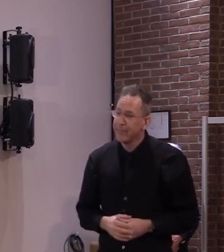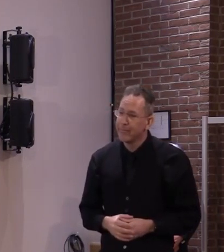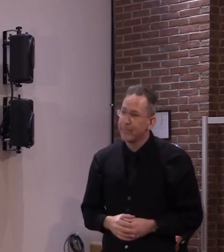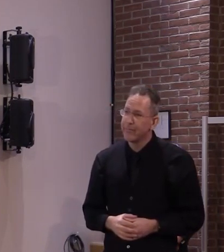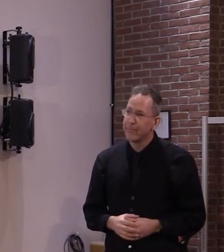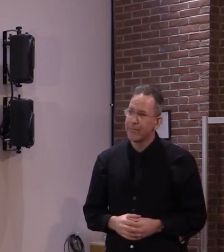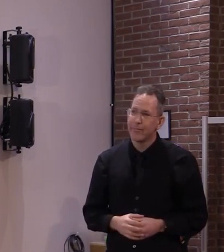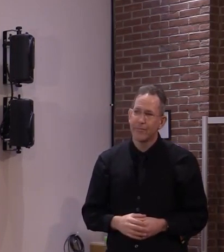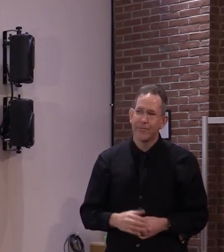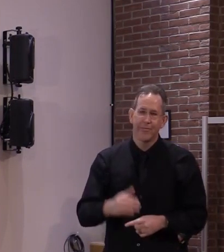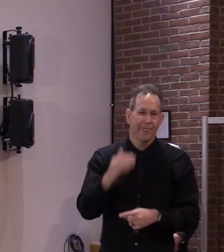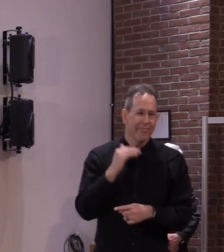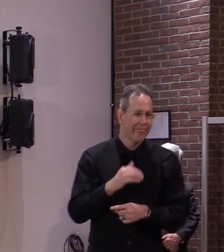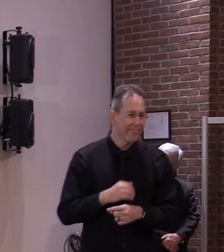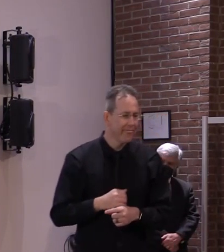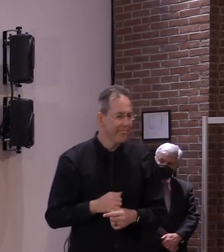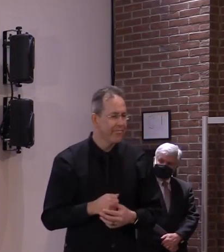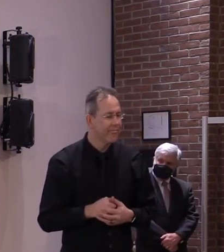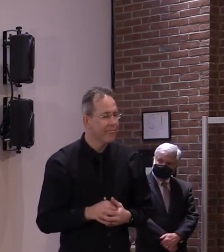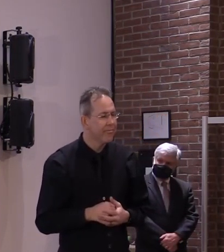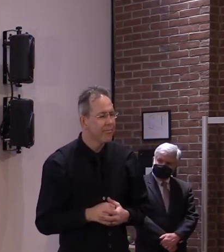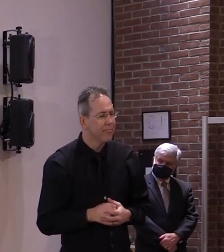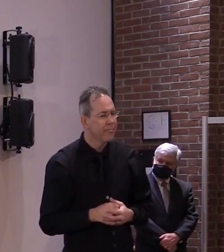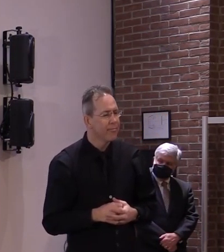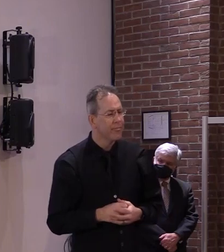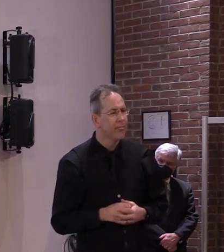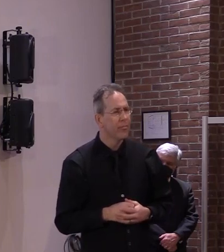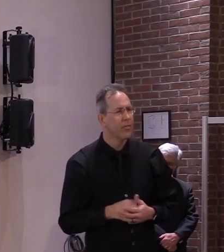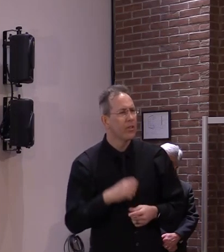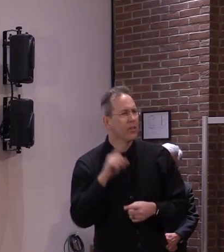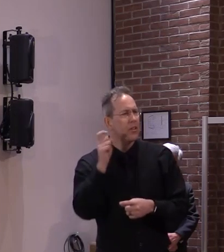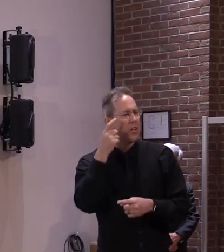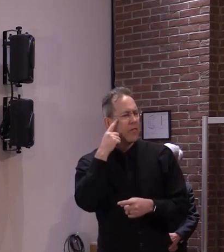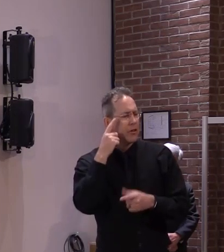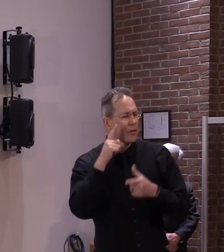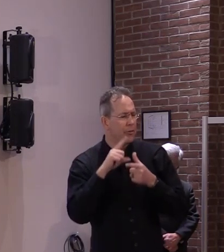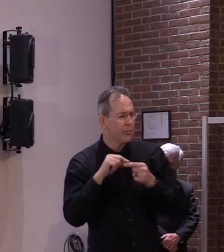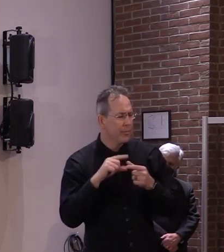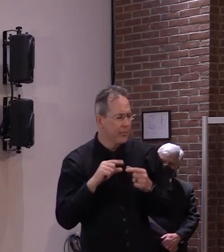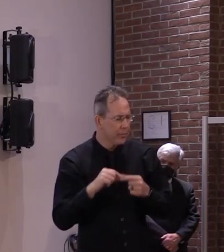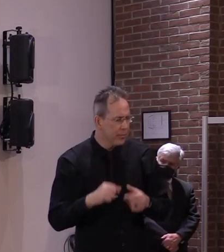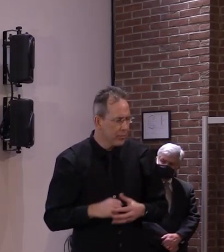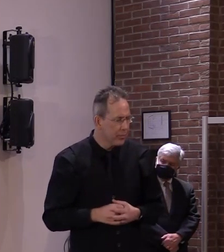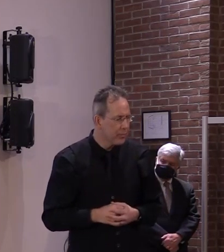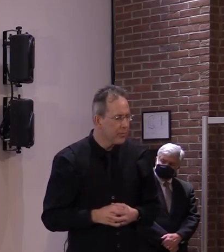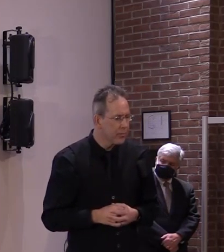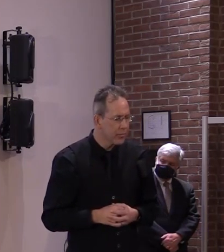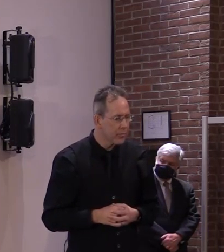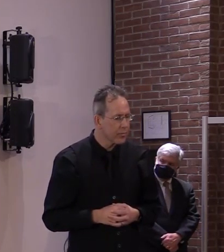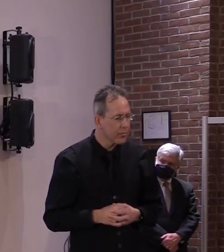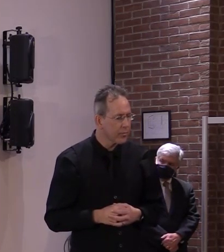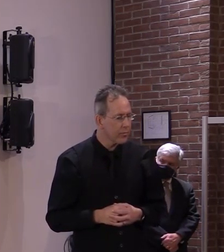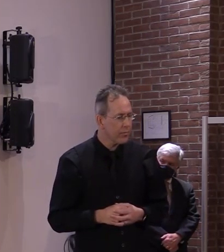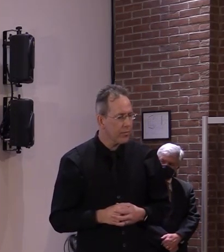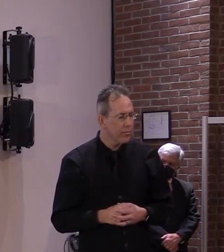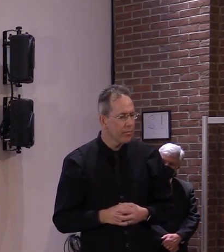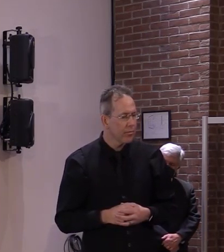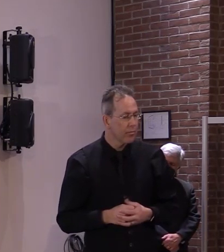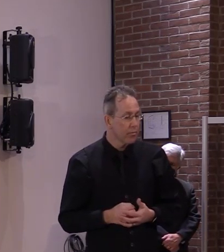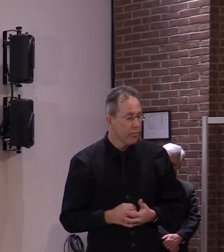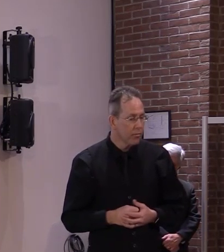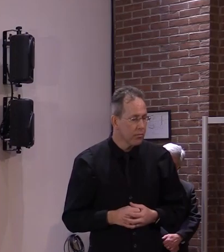If I could just go back to Johnson & Johnson for just a minute, and I'm not trying to sell the product at all, but, you